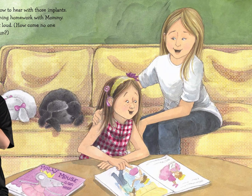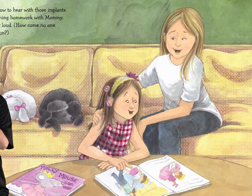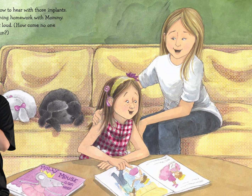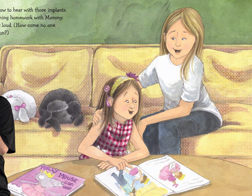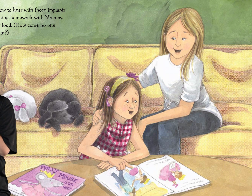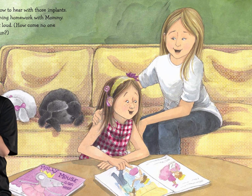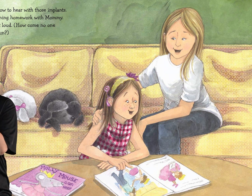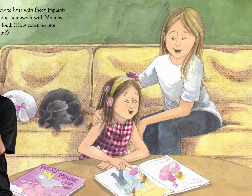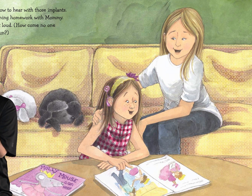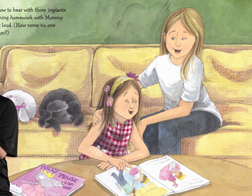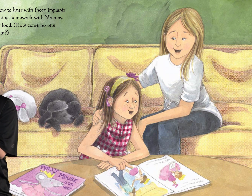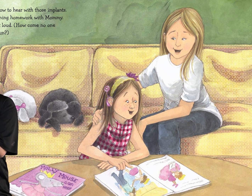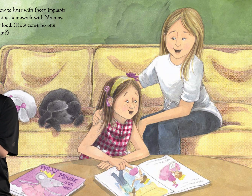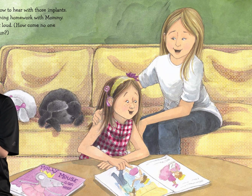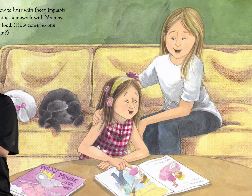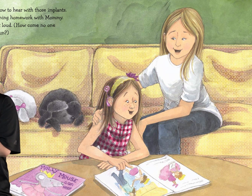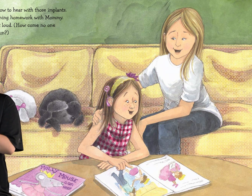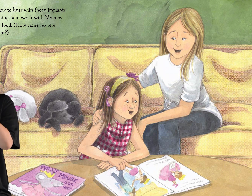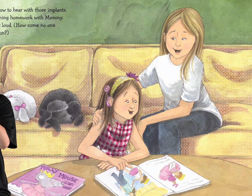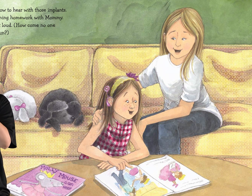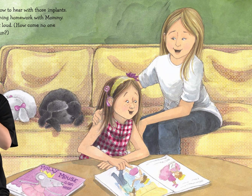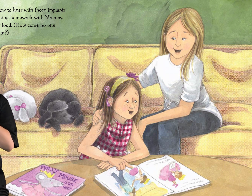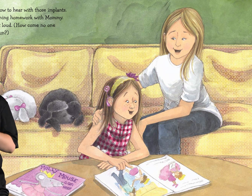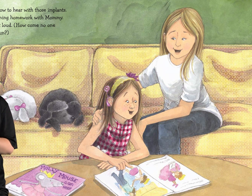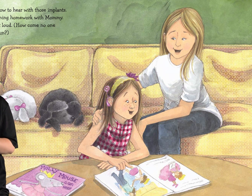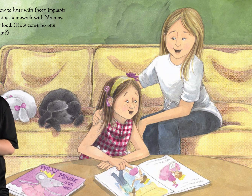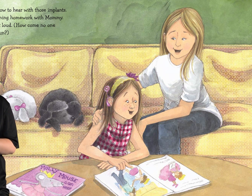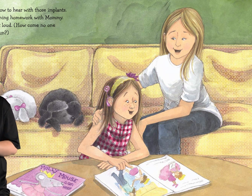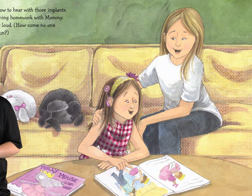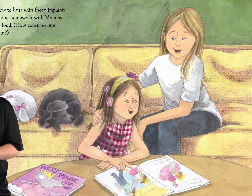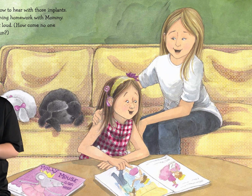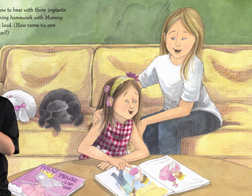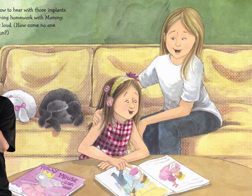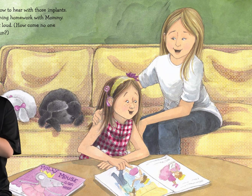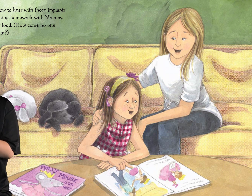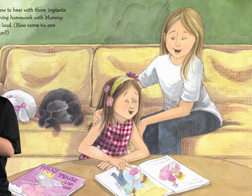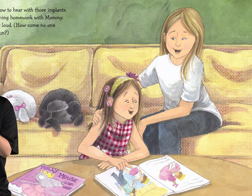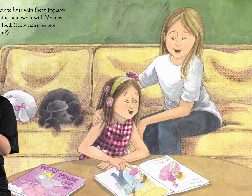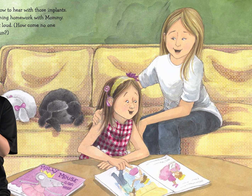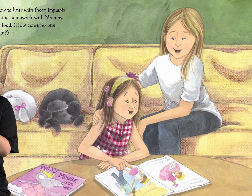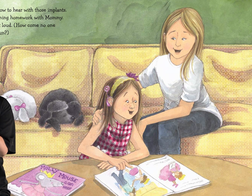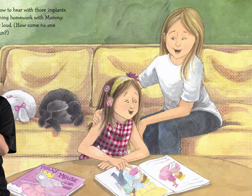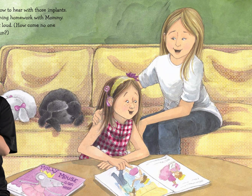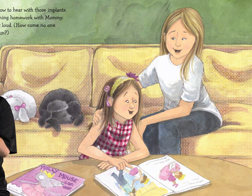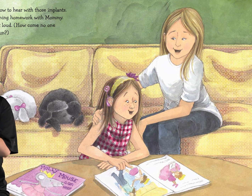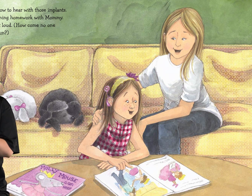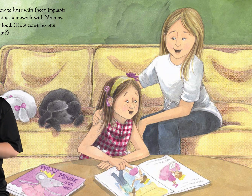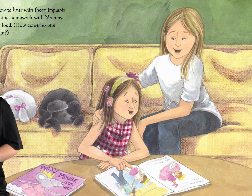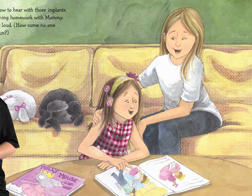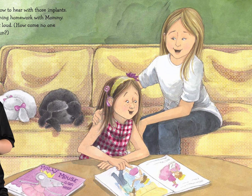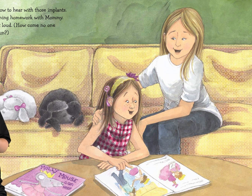I worked really hard to learn how to hear with those implants. I practiced every day doing listening homework with